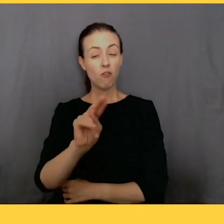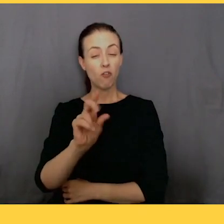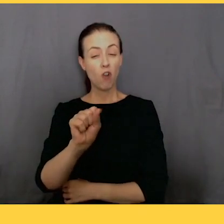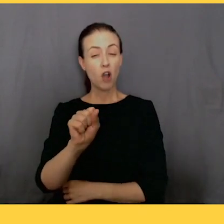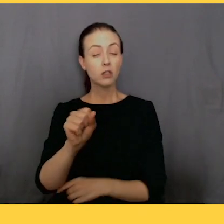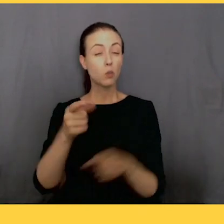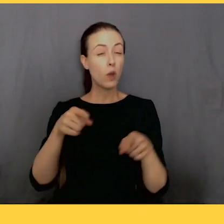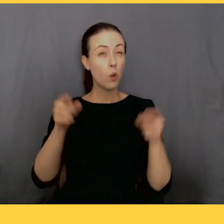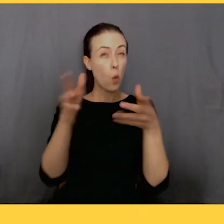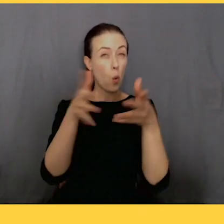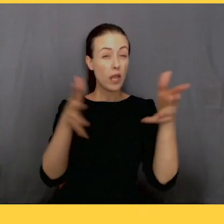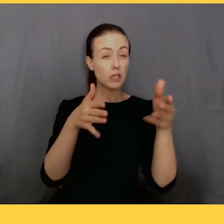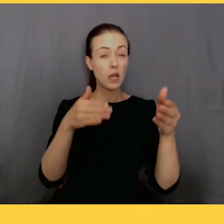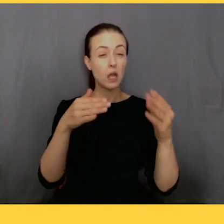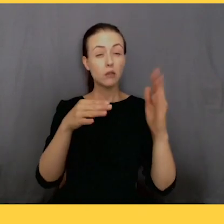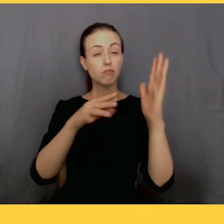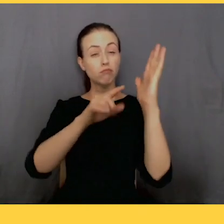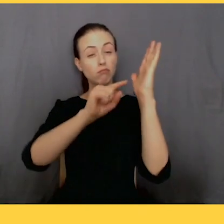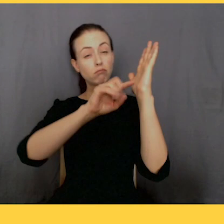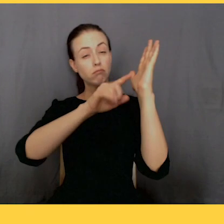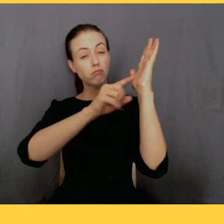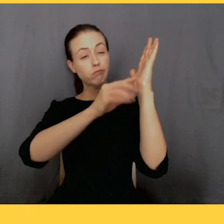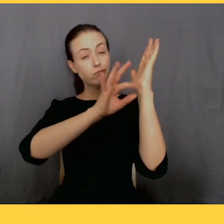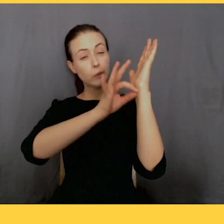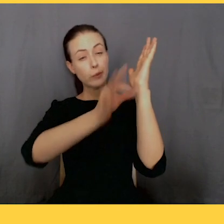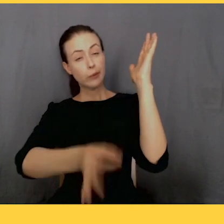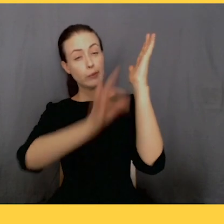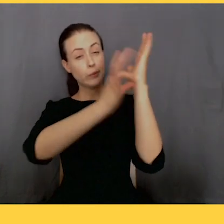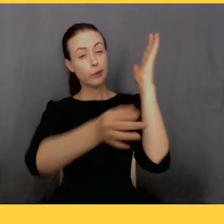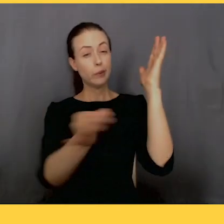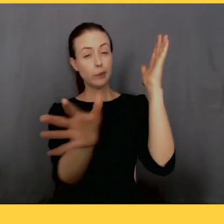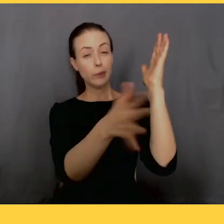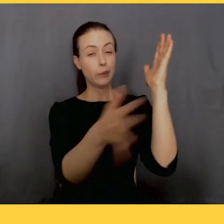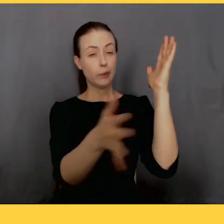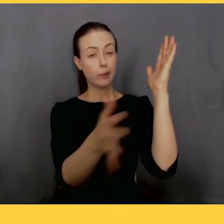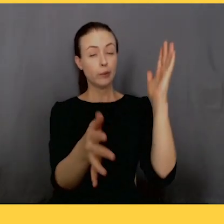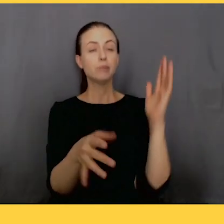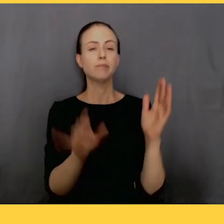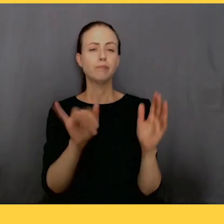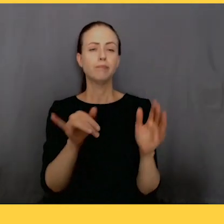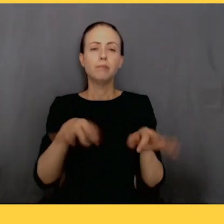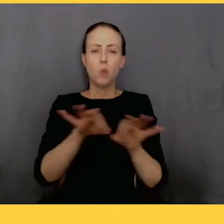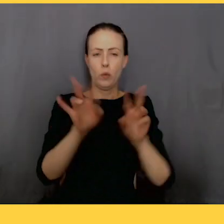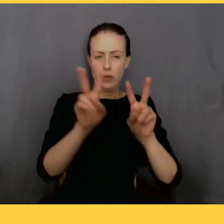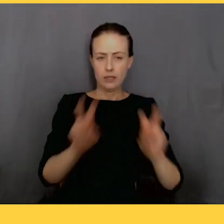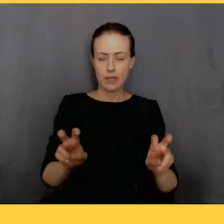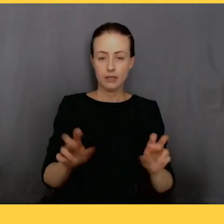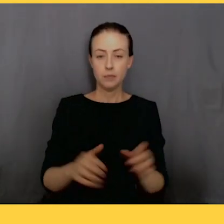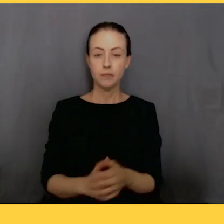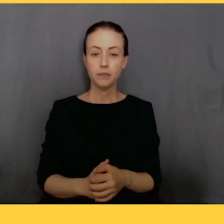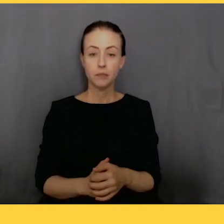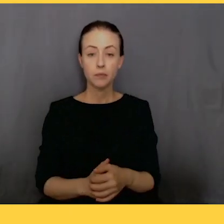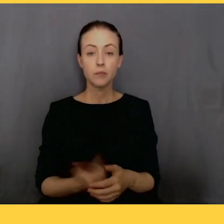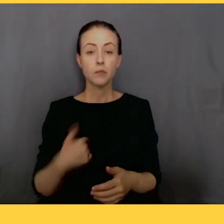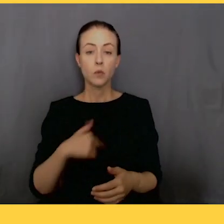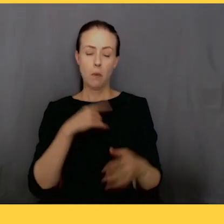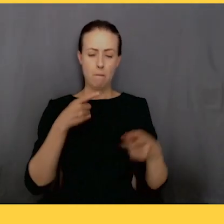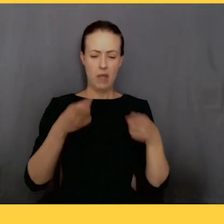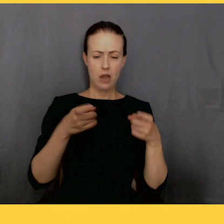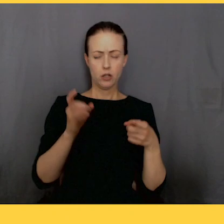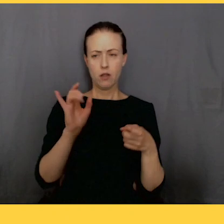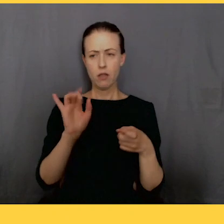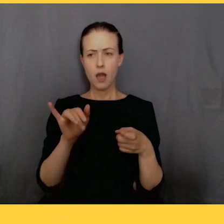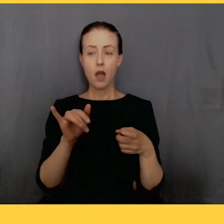wind conditions. So managing tree growth and other vegetation will help make communities safer, but in some